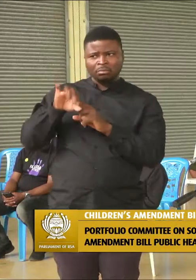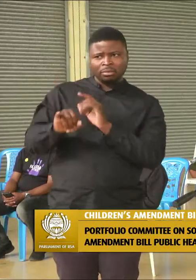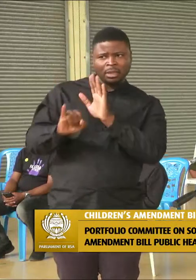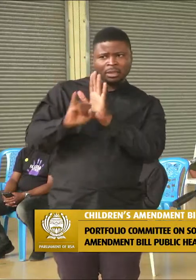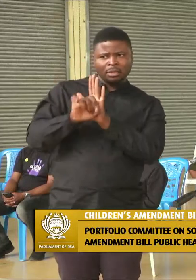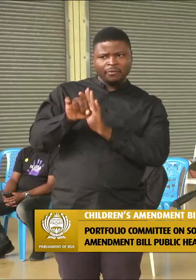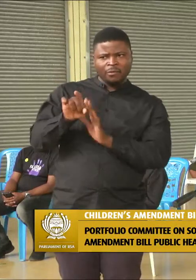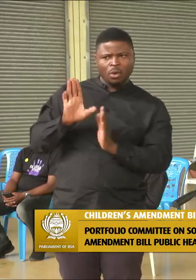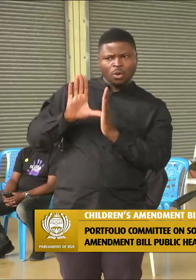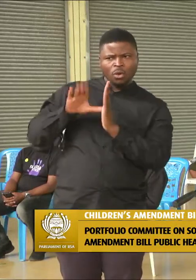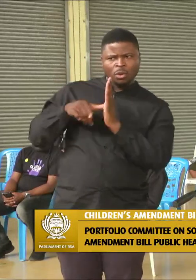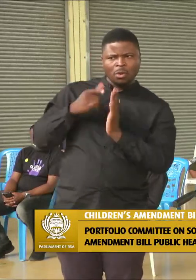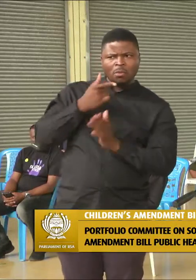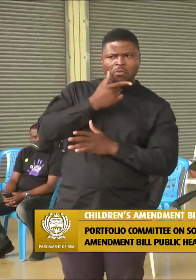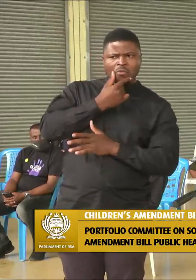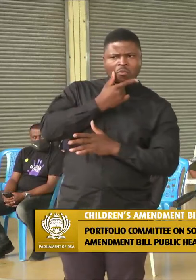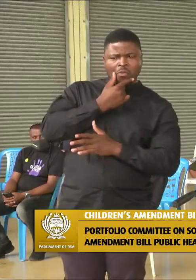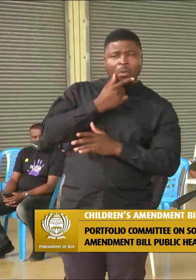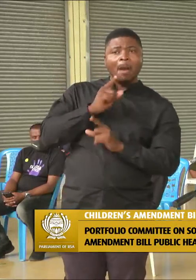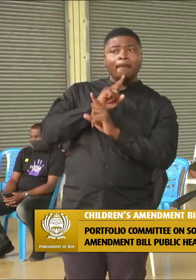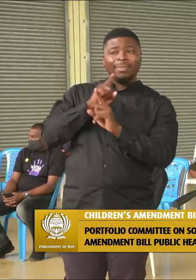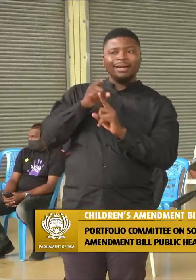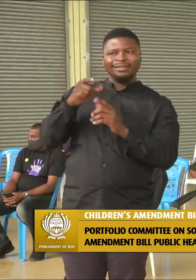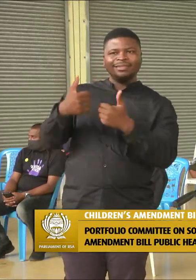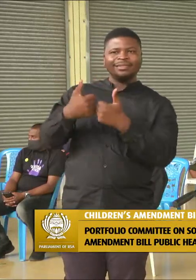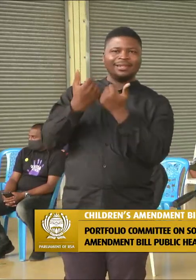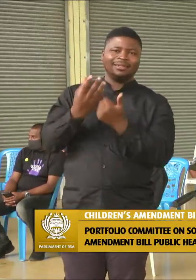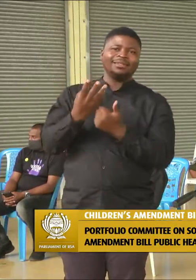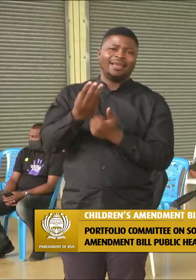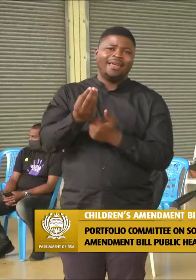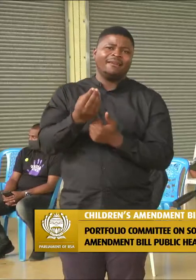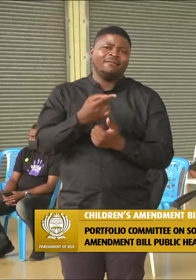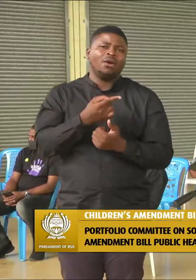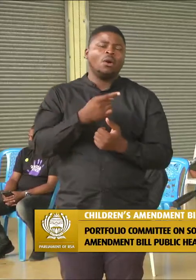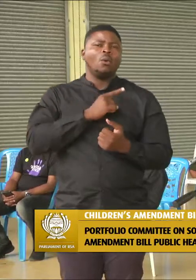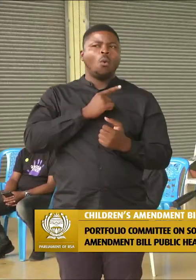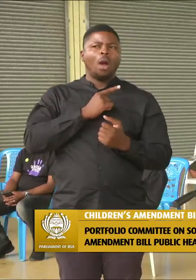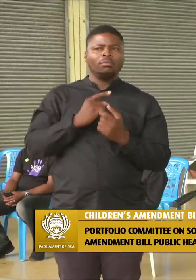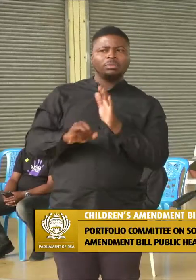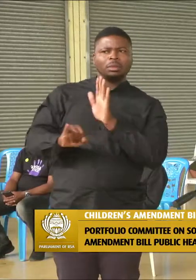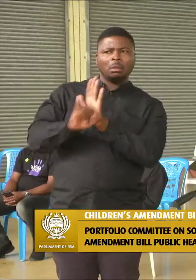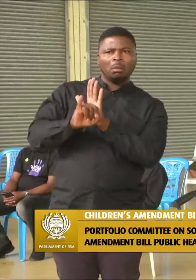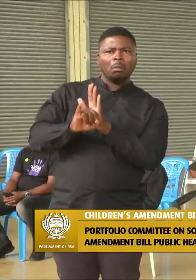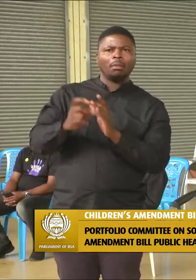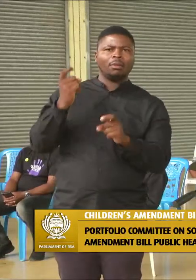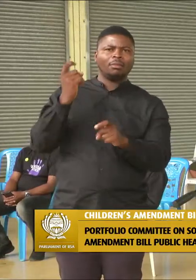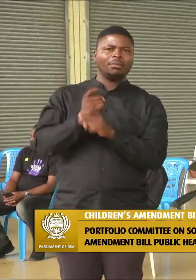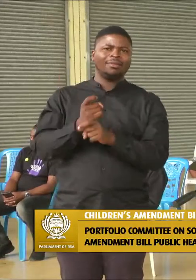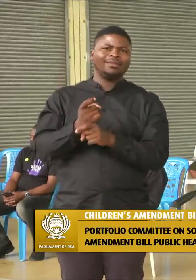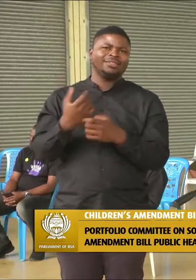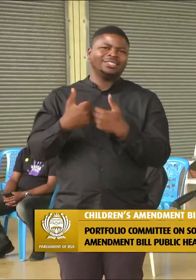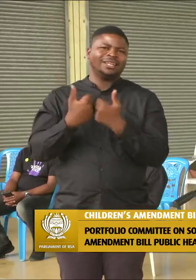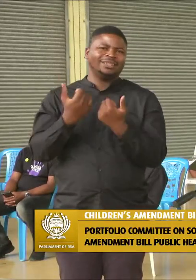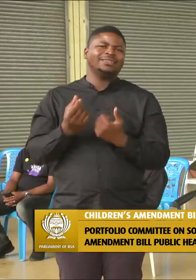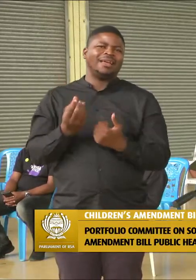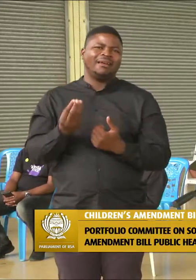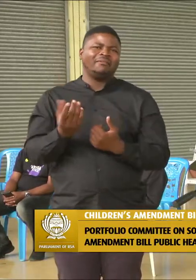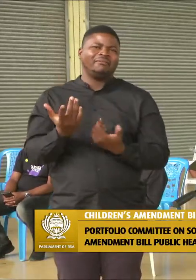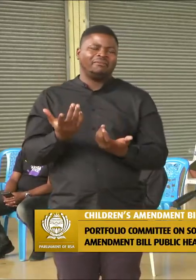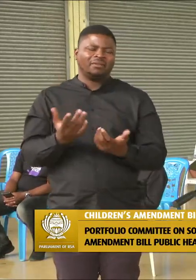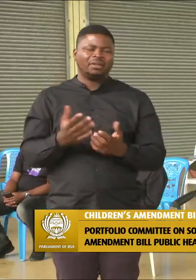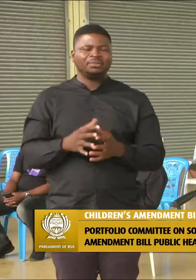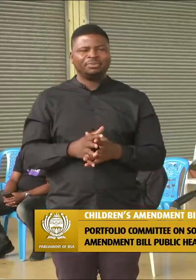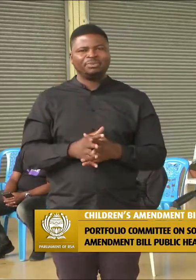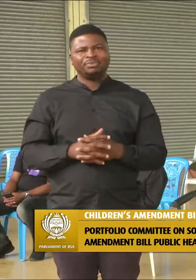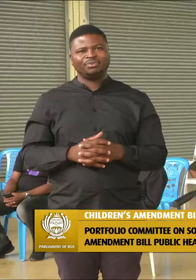ababonakala nezinkinga. Firstly, I'd like to thank her for being